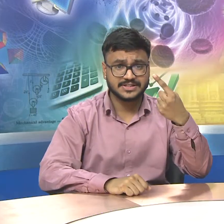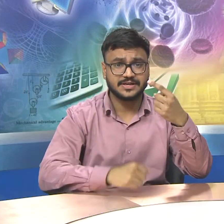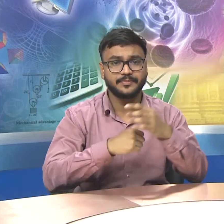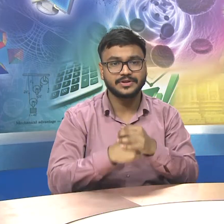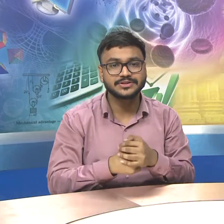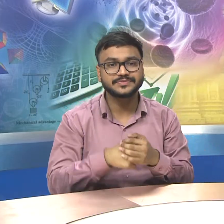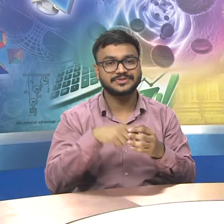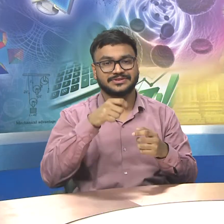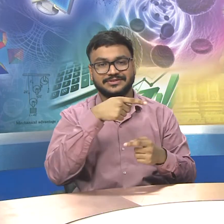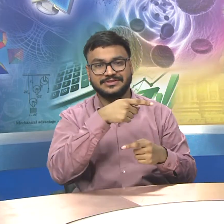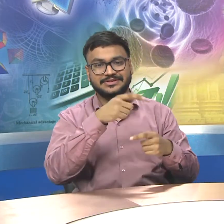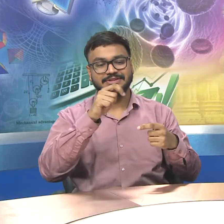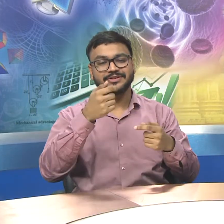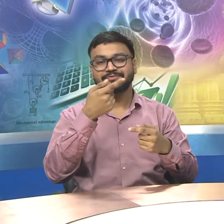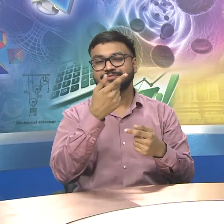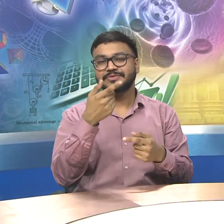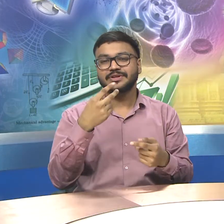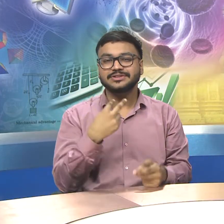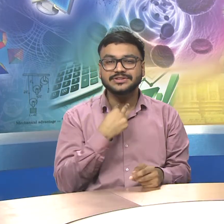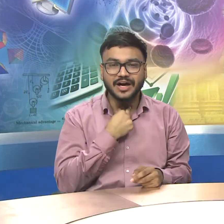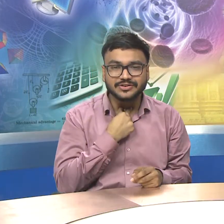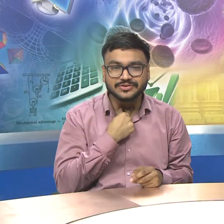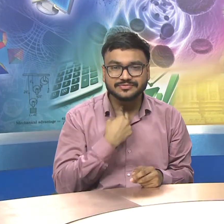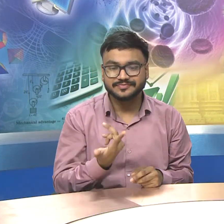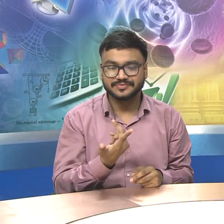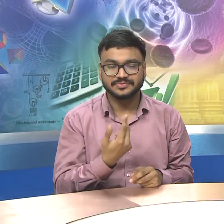And the answer is get stuck with something.